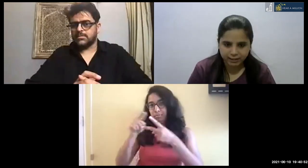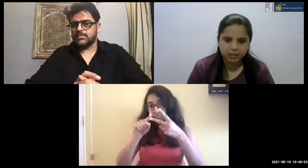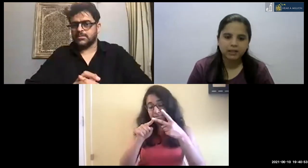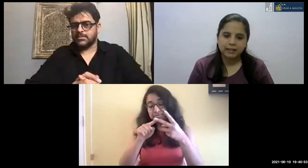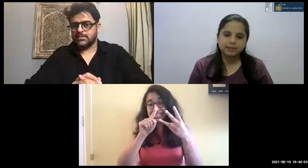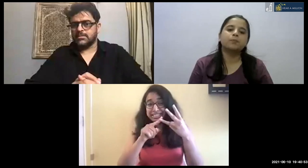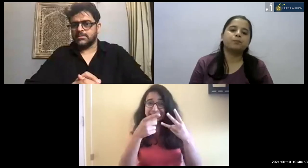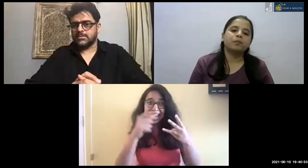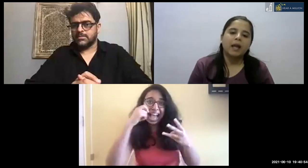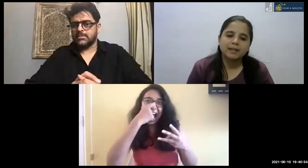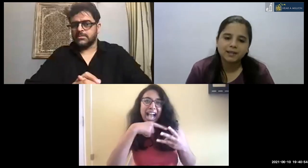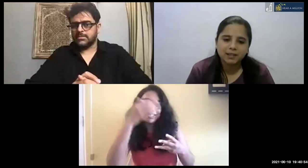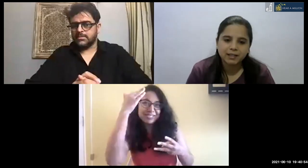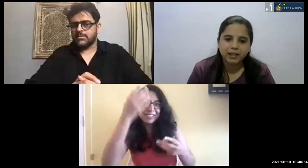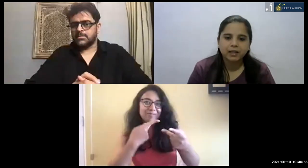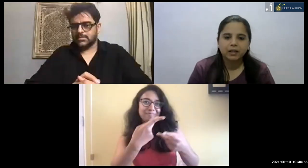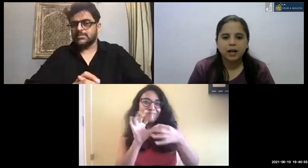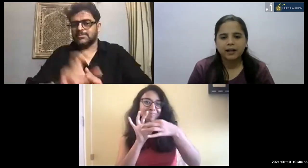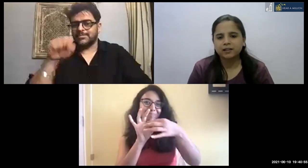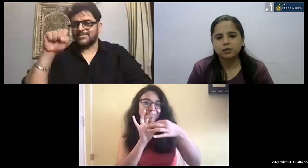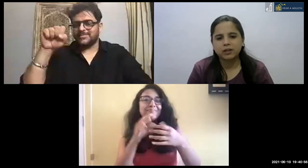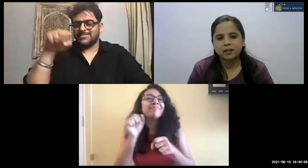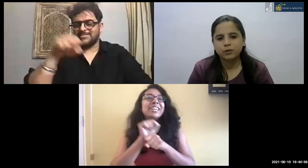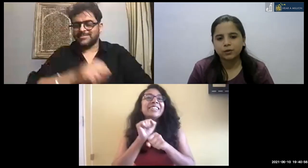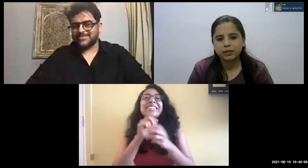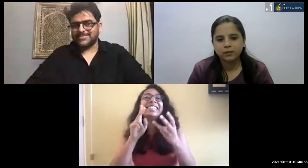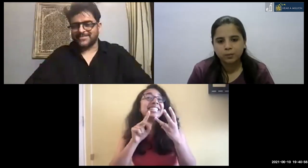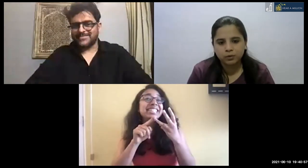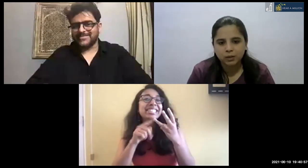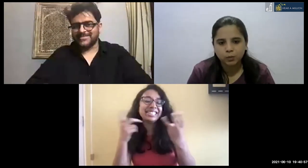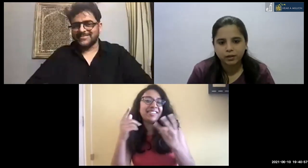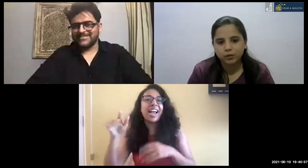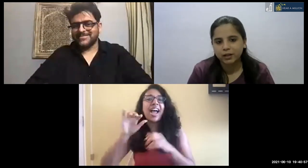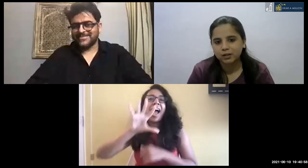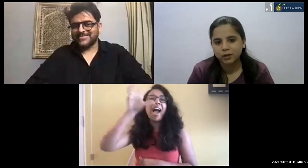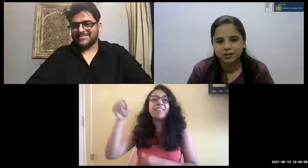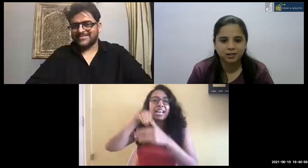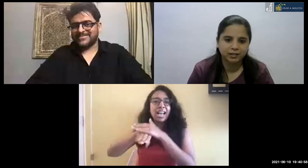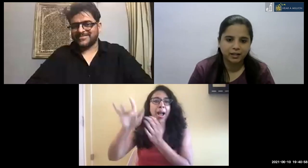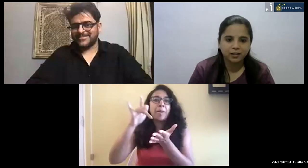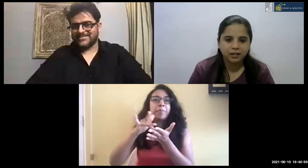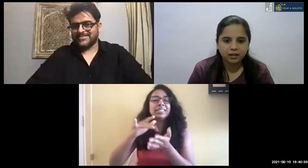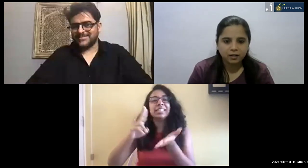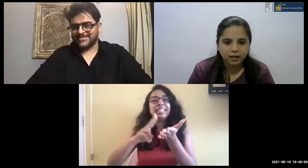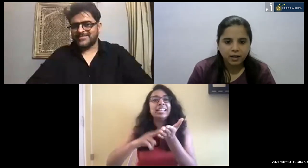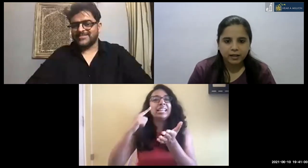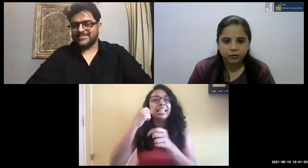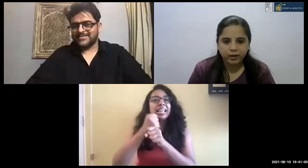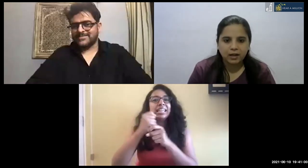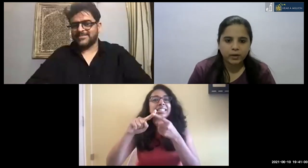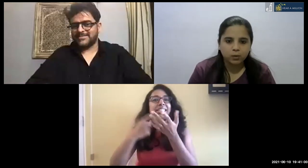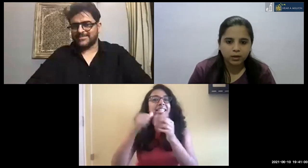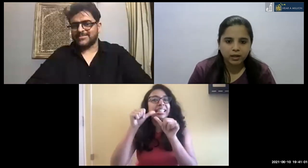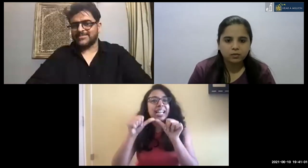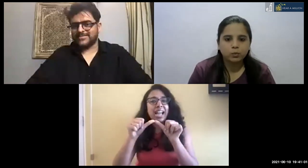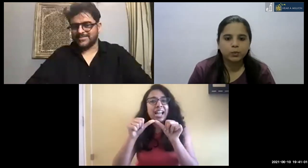ISL Connect class. And the third thing, I think Dr. Alim would know that we both are working together. What's the third thing? In